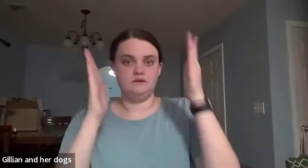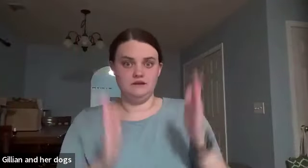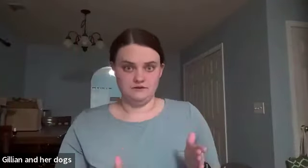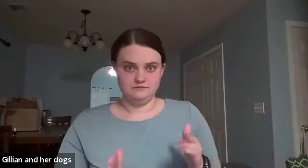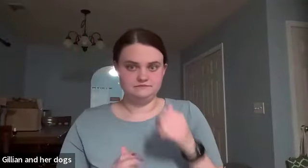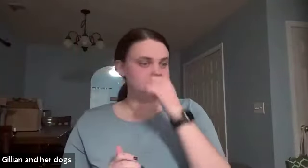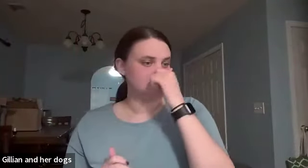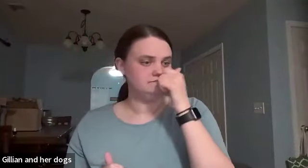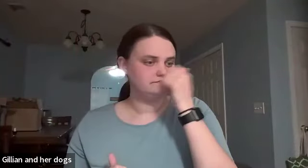lawyer.